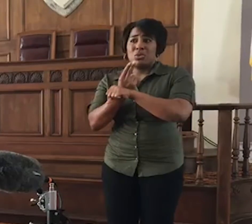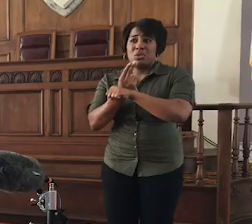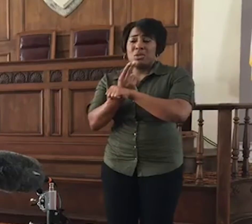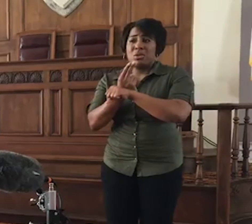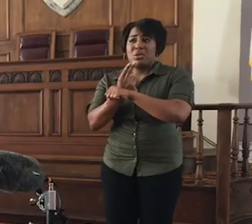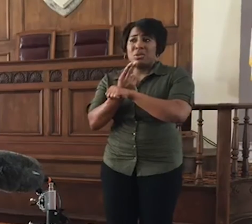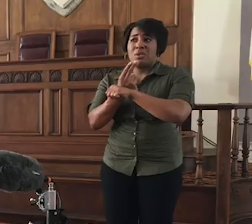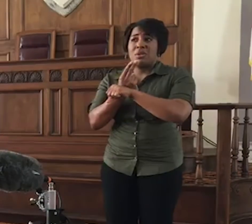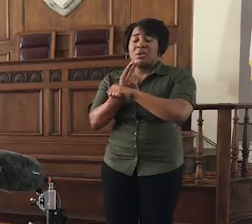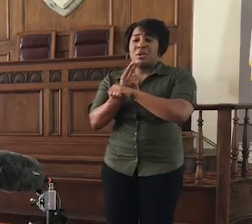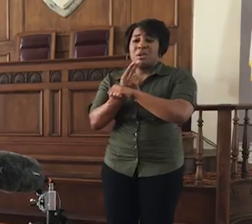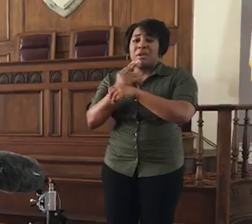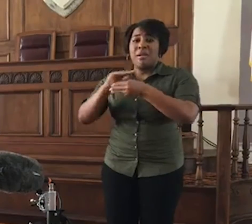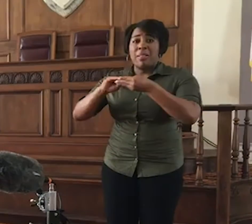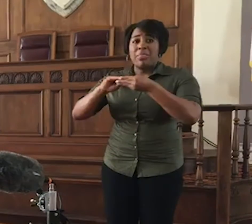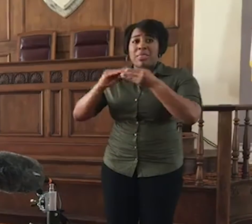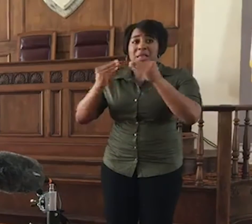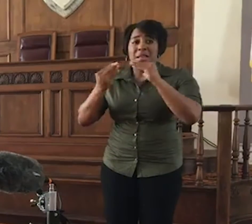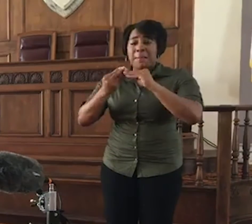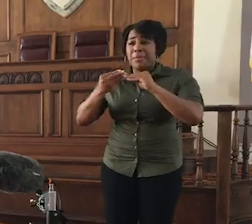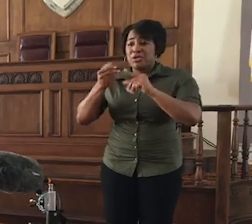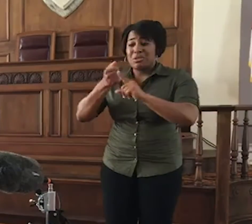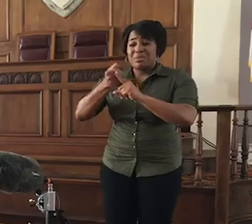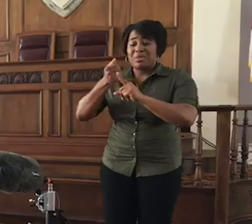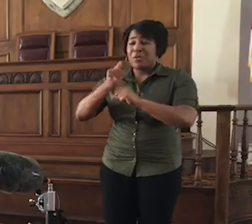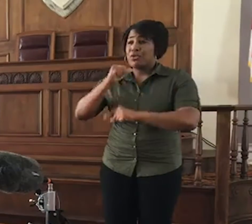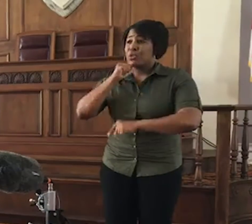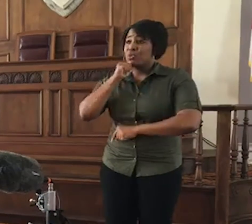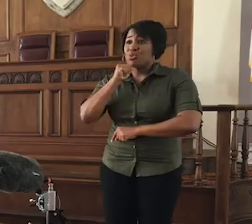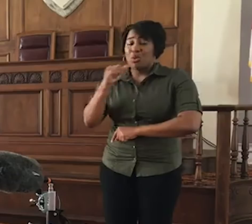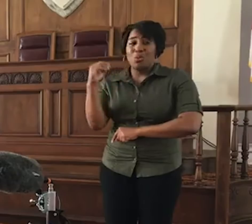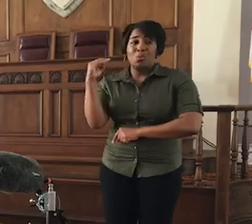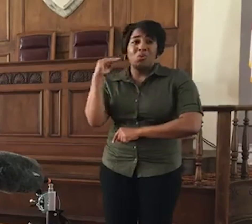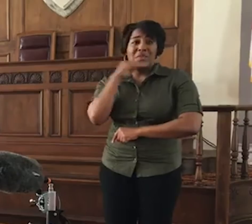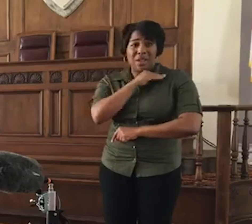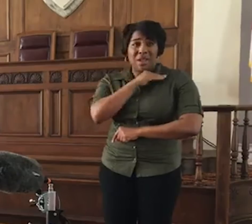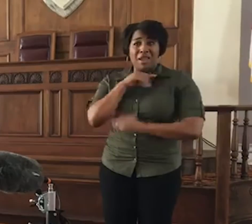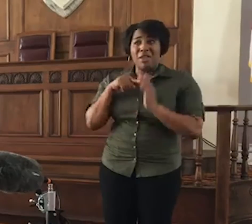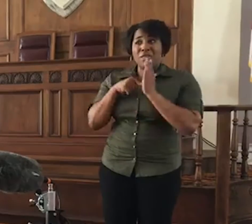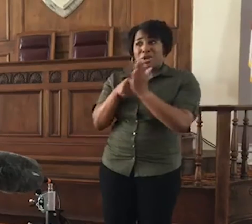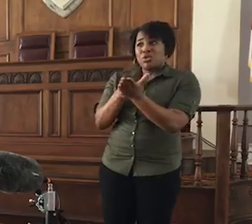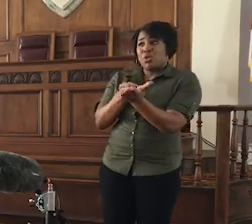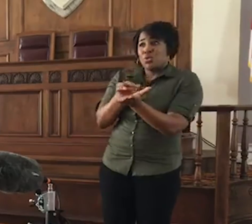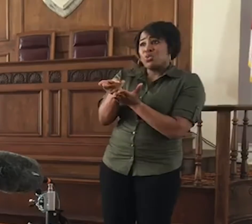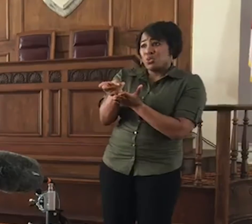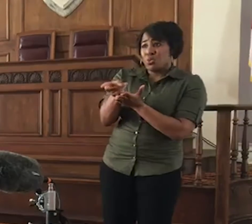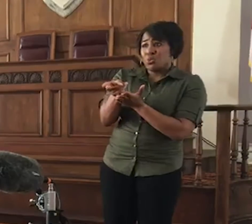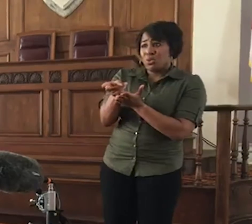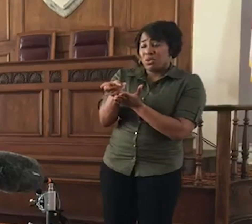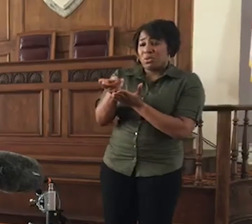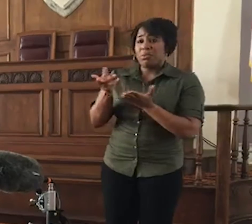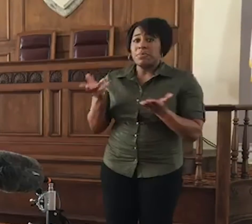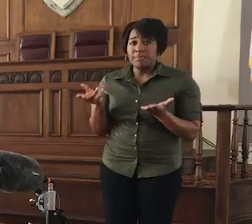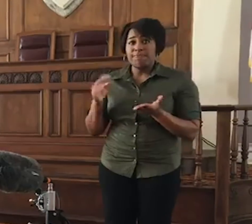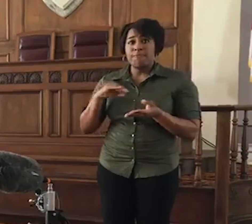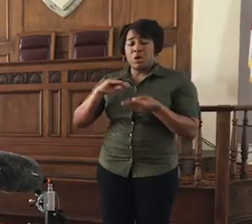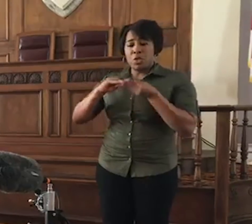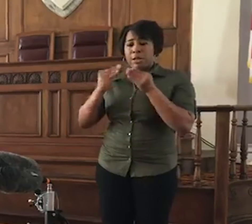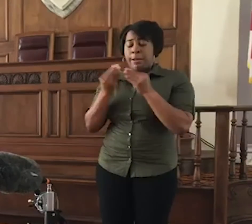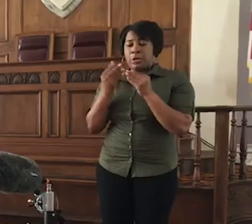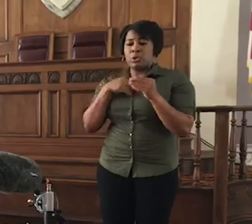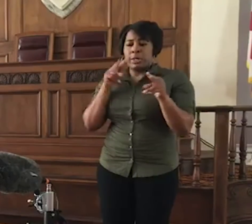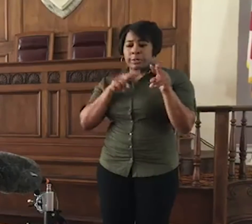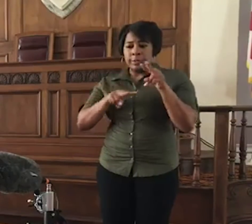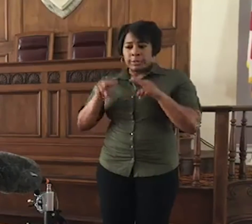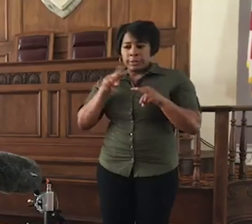the numbers just do not lie. For these reasons, today, with the support of